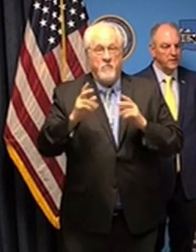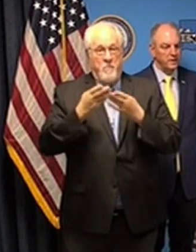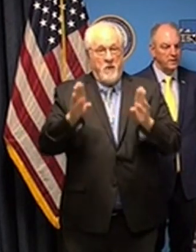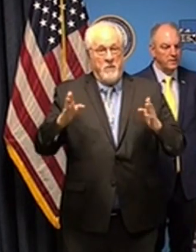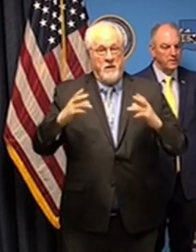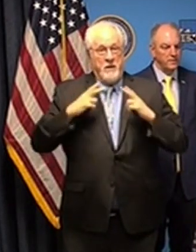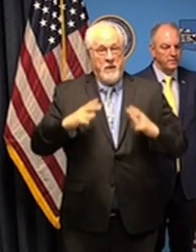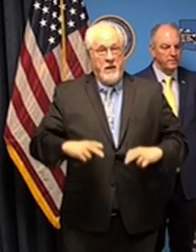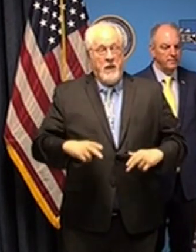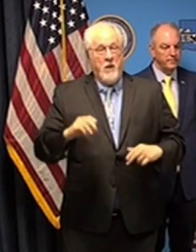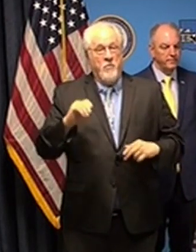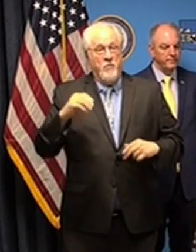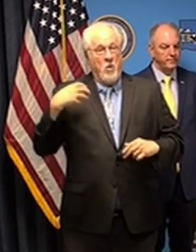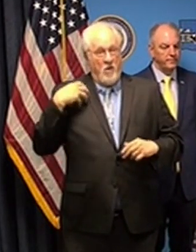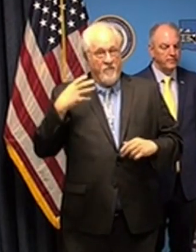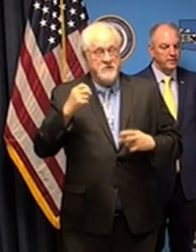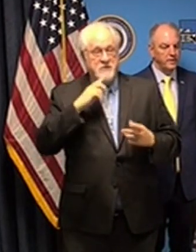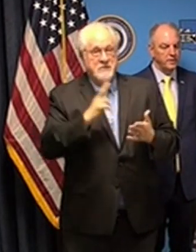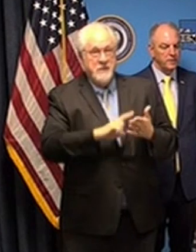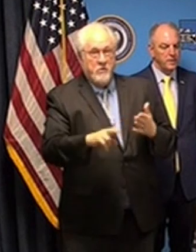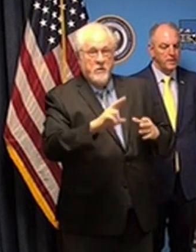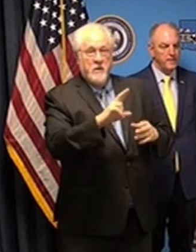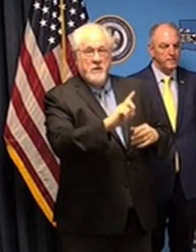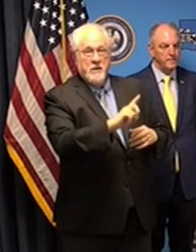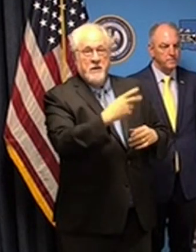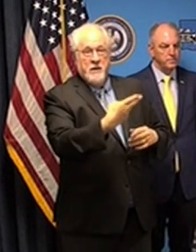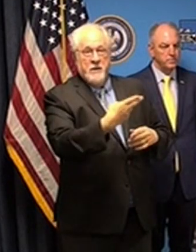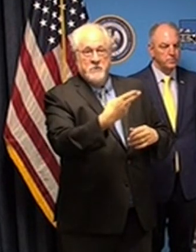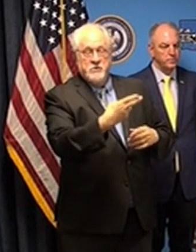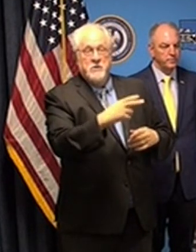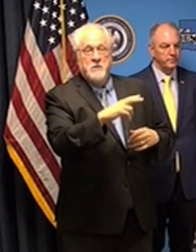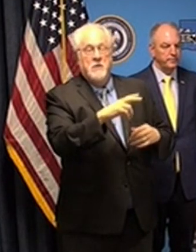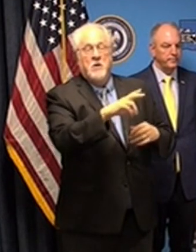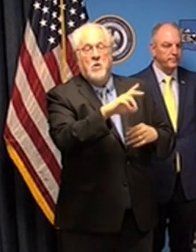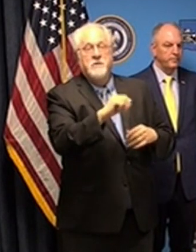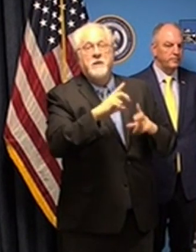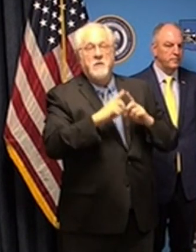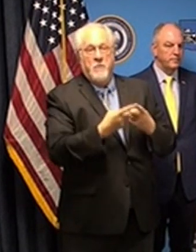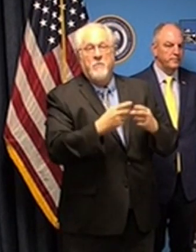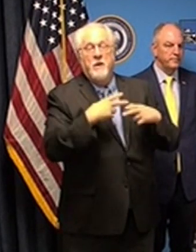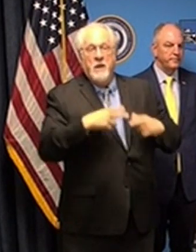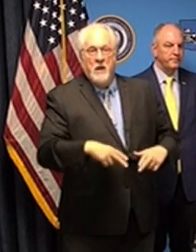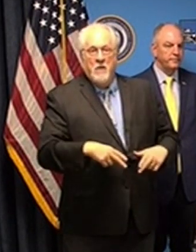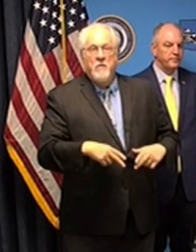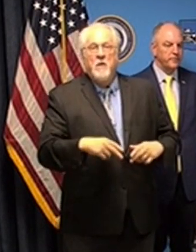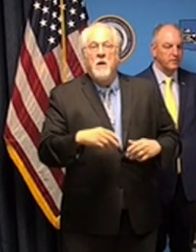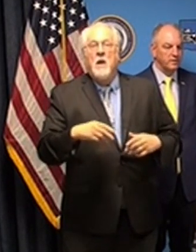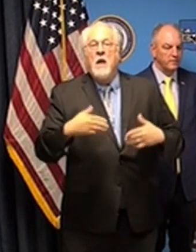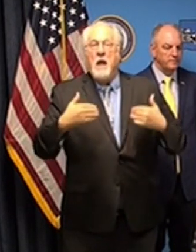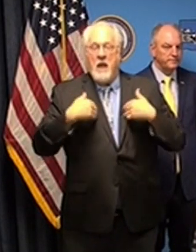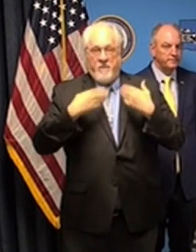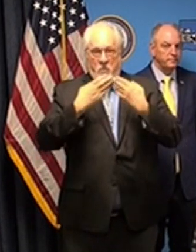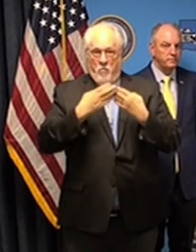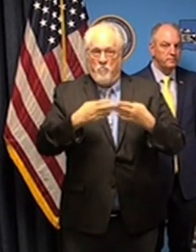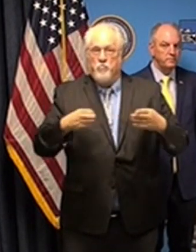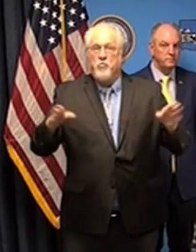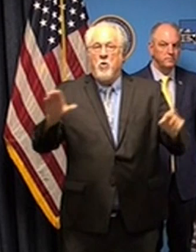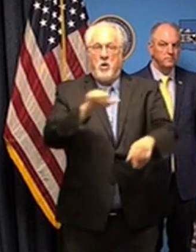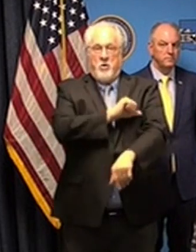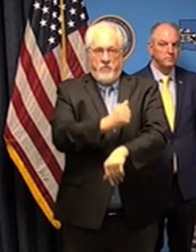health officers and the Secretary of the Department of Health, has broad scope of authority in a public health